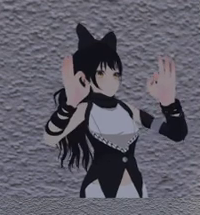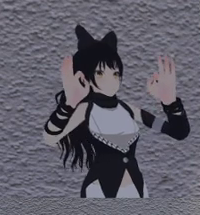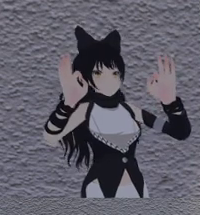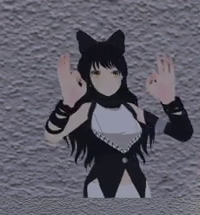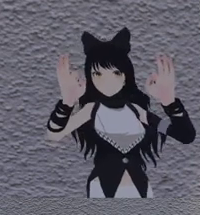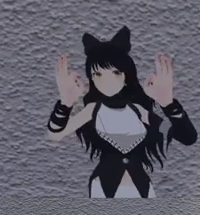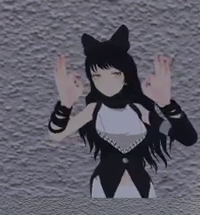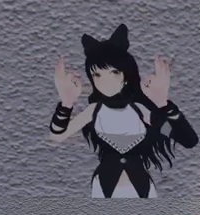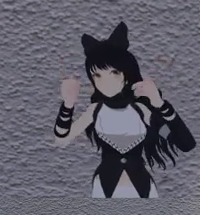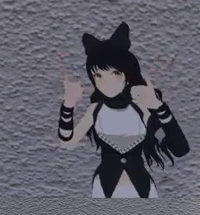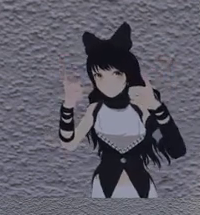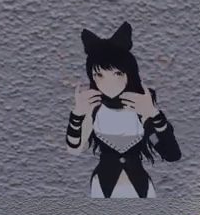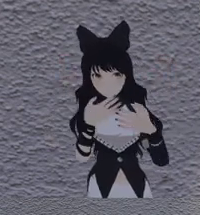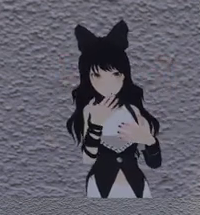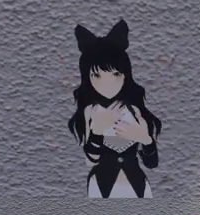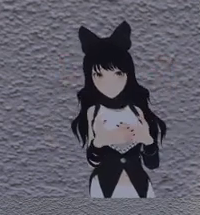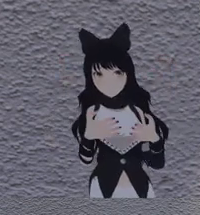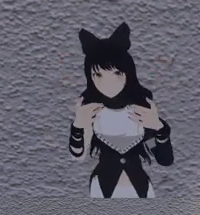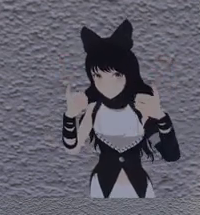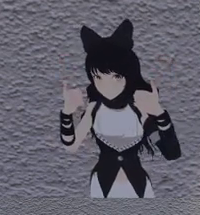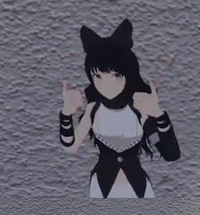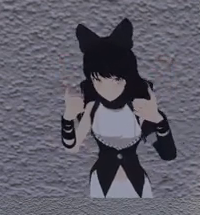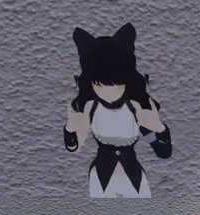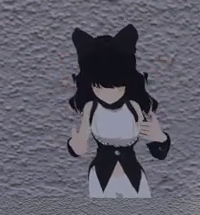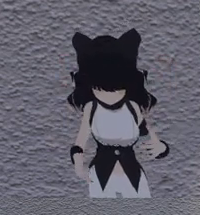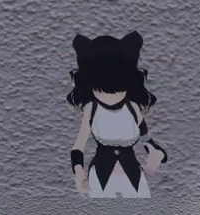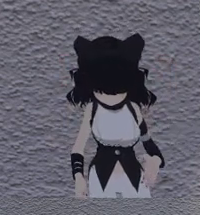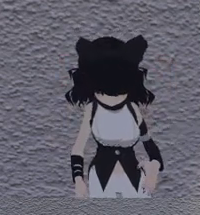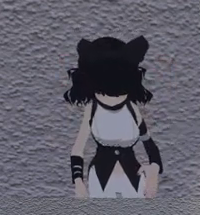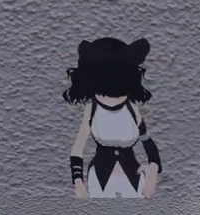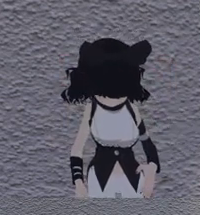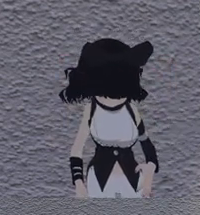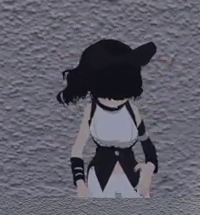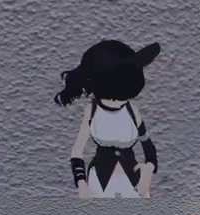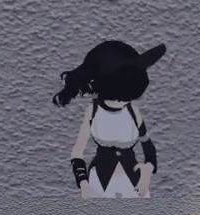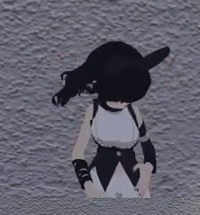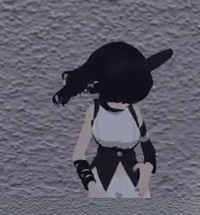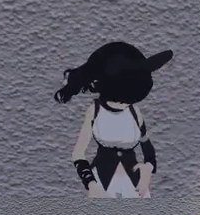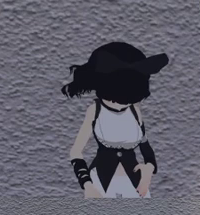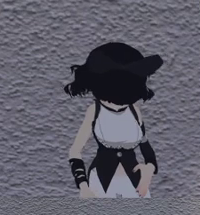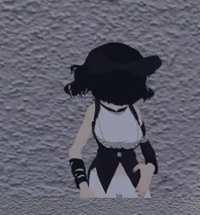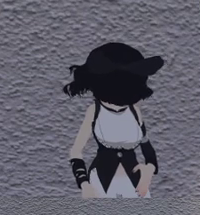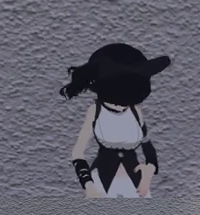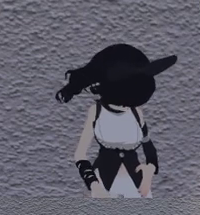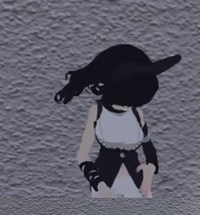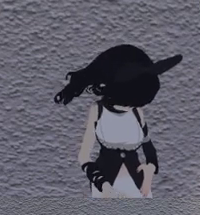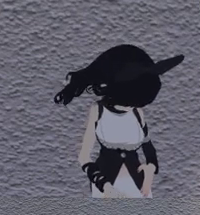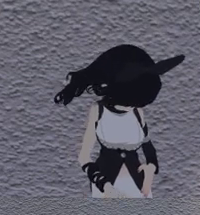variation of it. Replace. Okay, good.